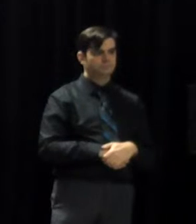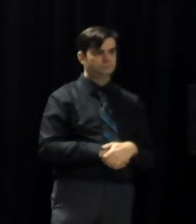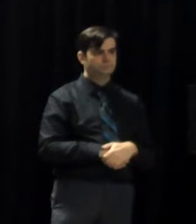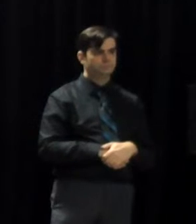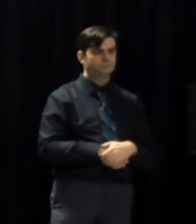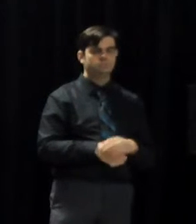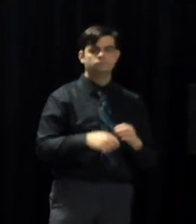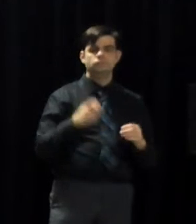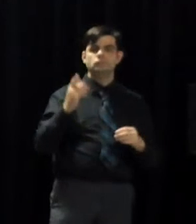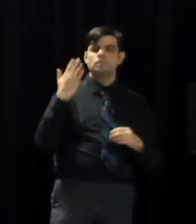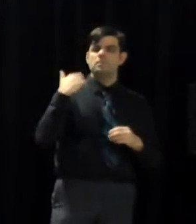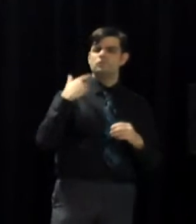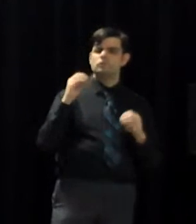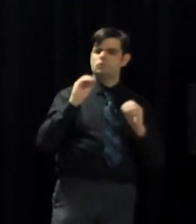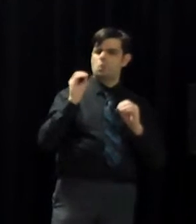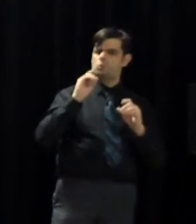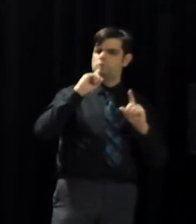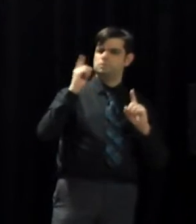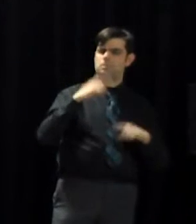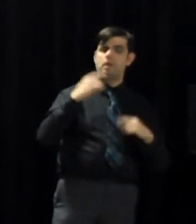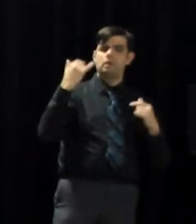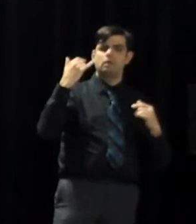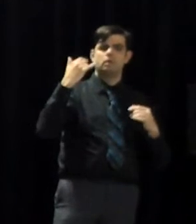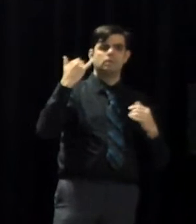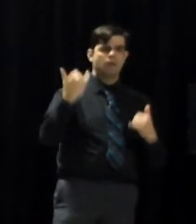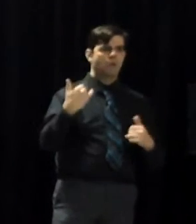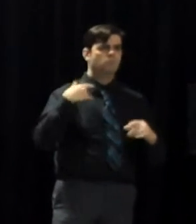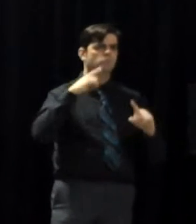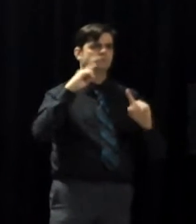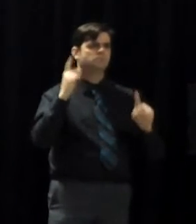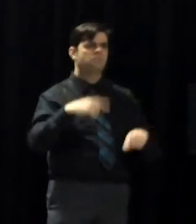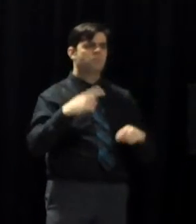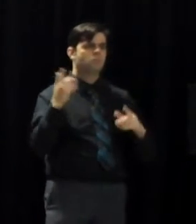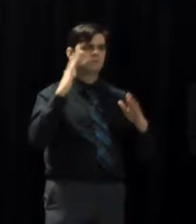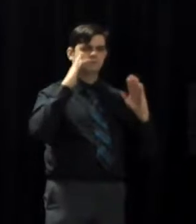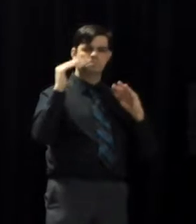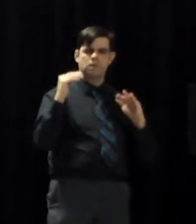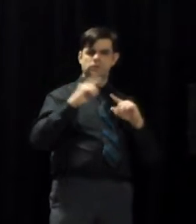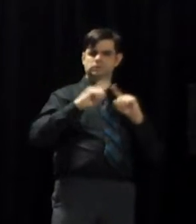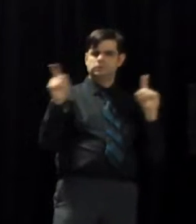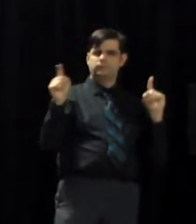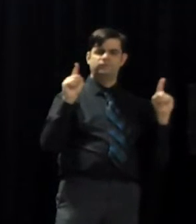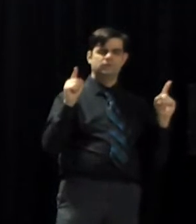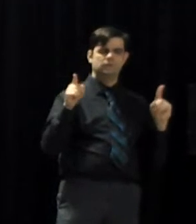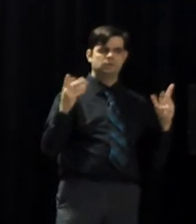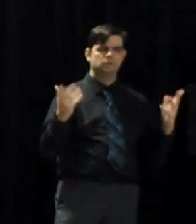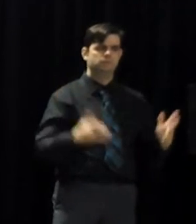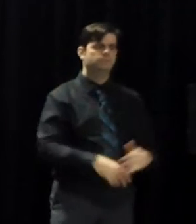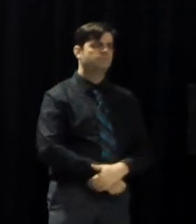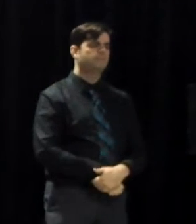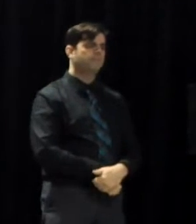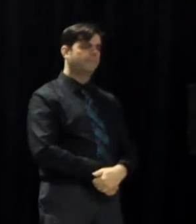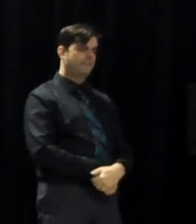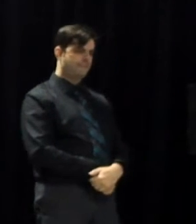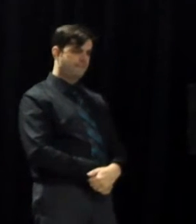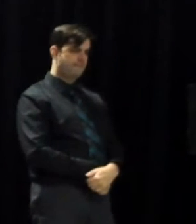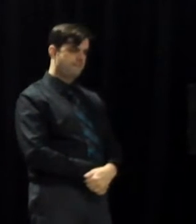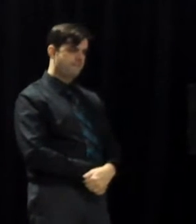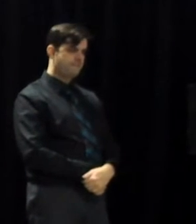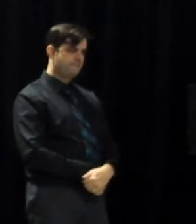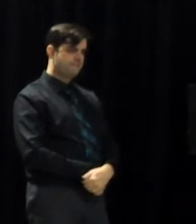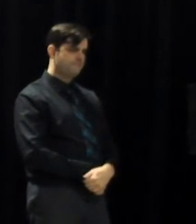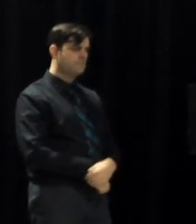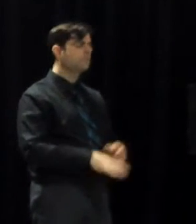is different for a different reason, right? So when we had the